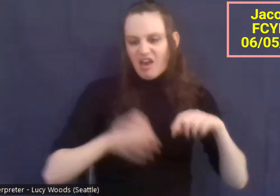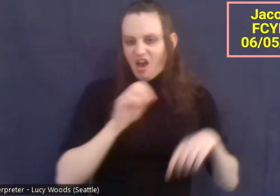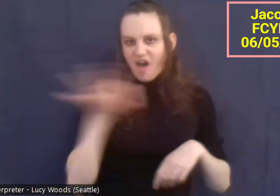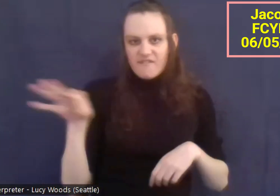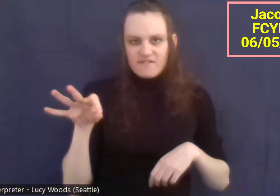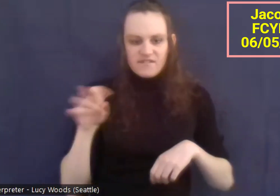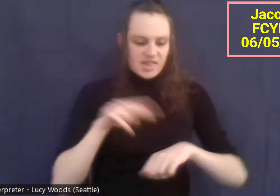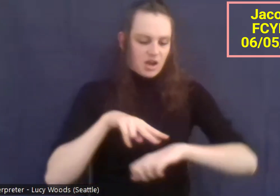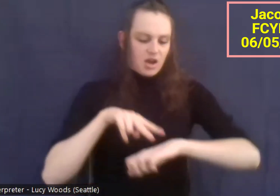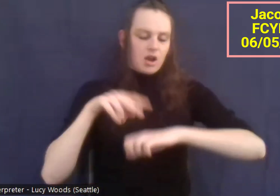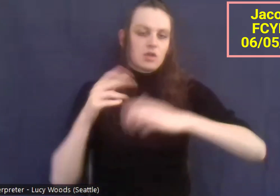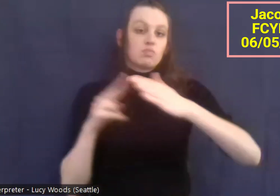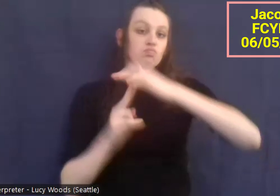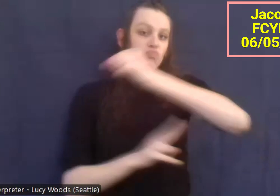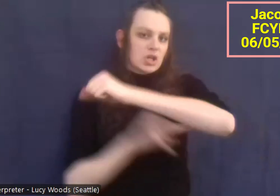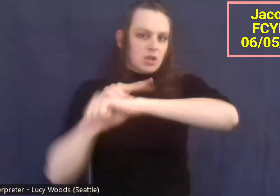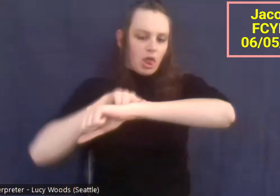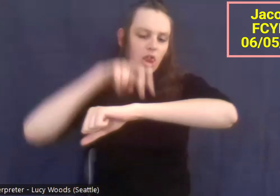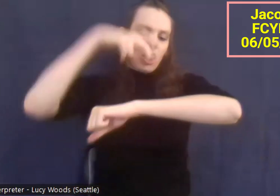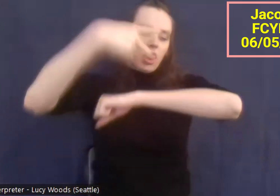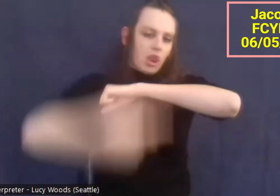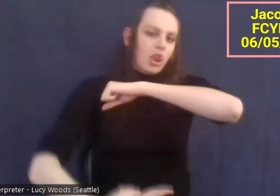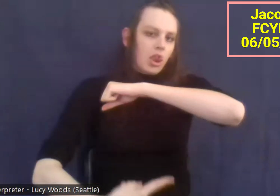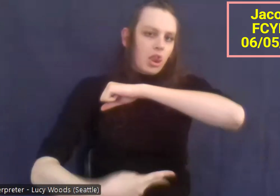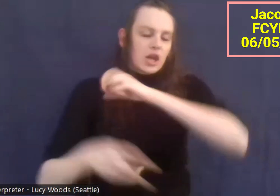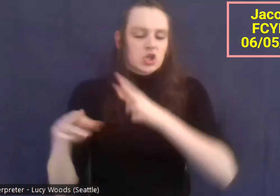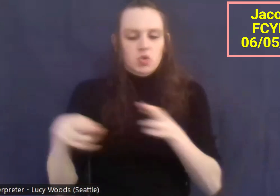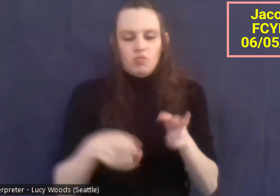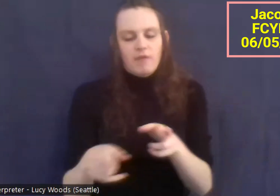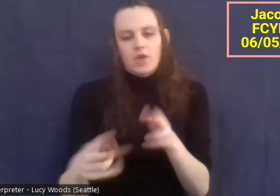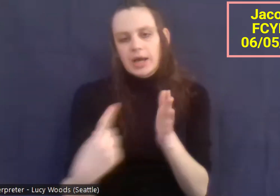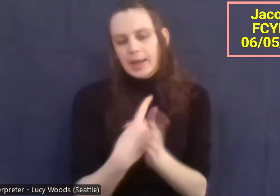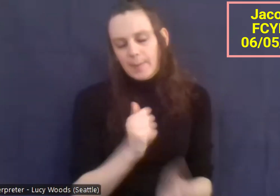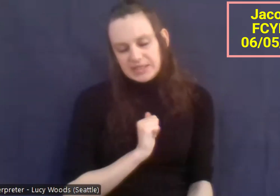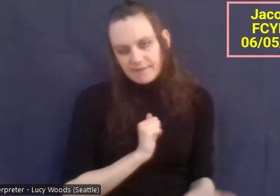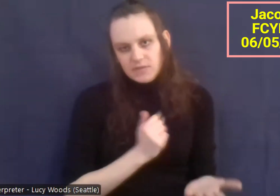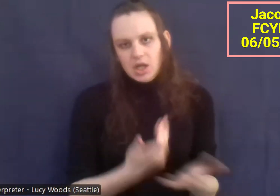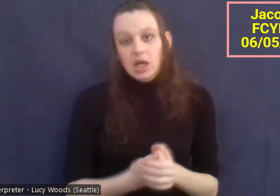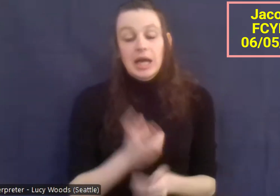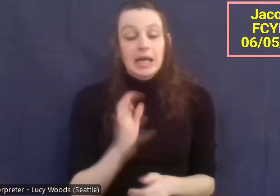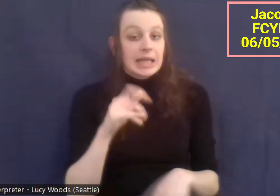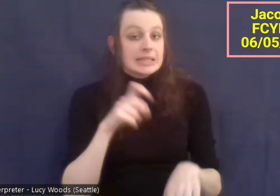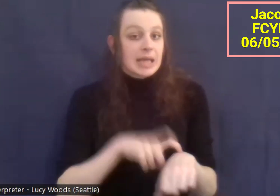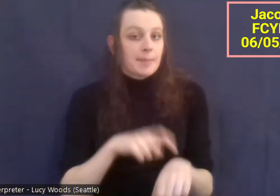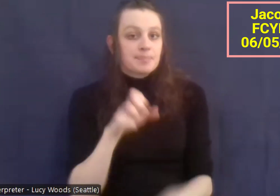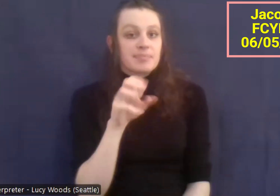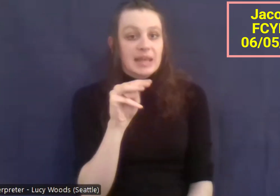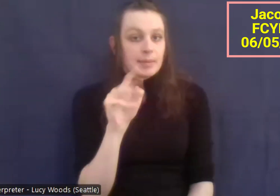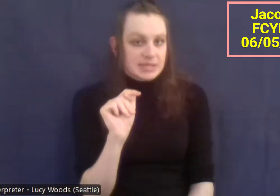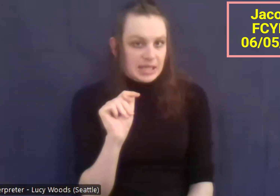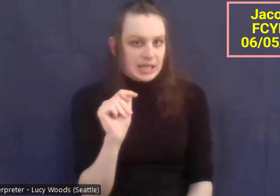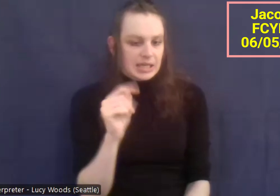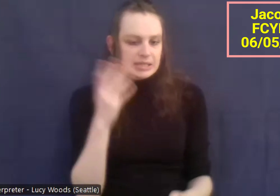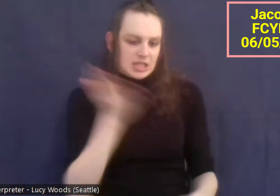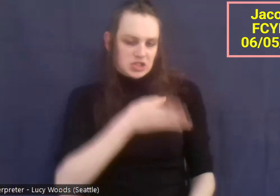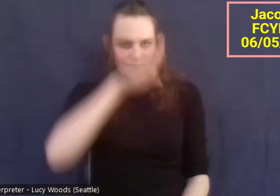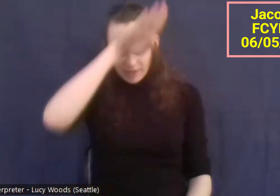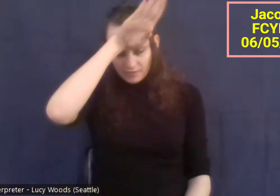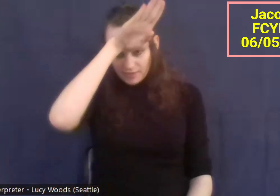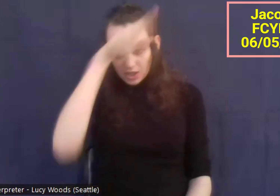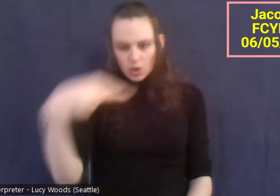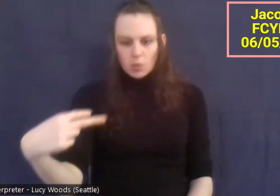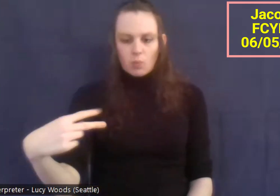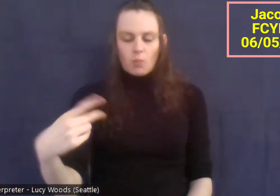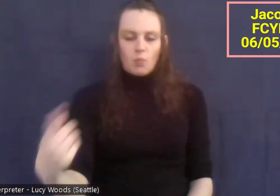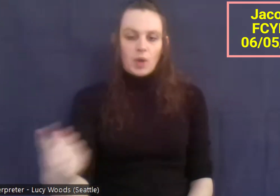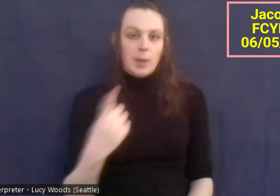killing myself. And at that point in time, a EMT / firefighter walked by and started talking to me. He